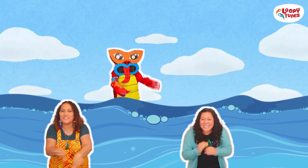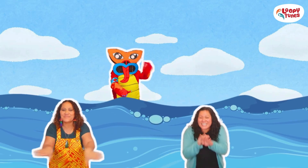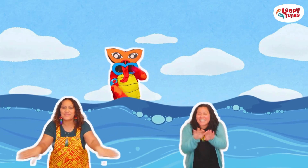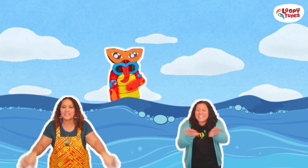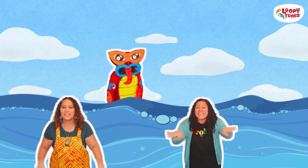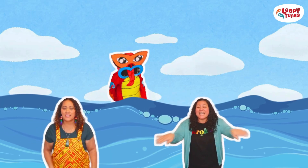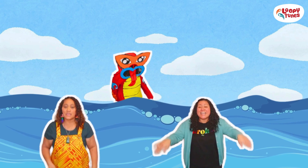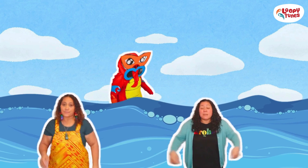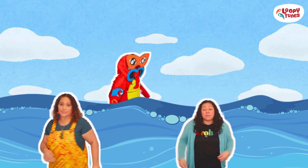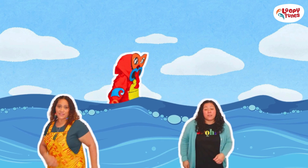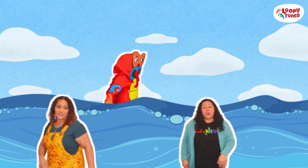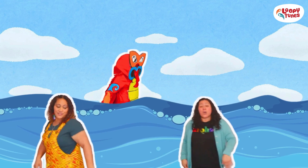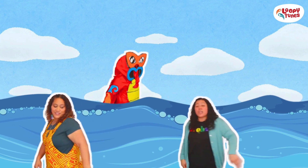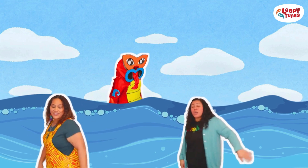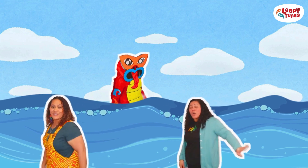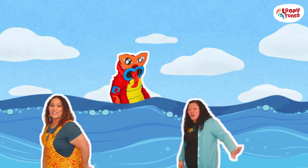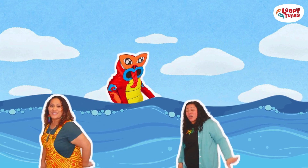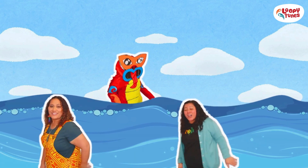Kauhoi,